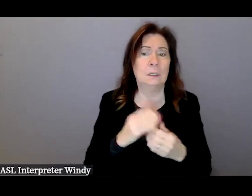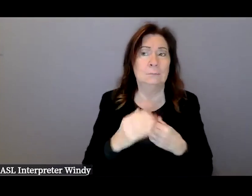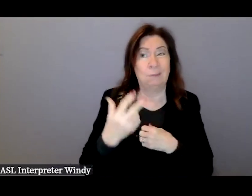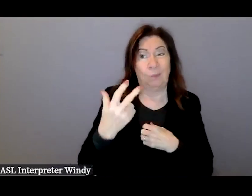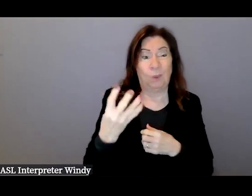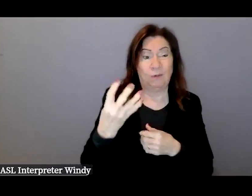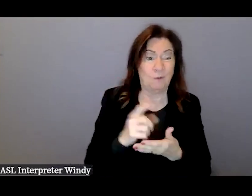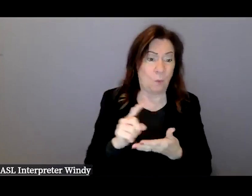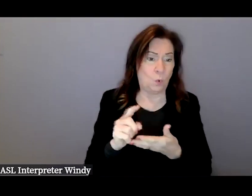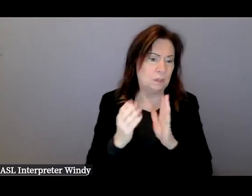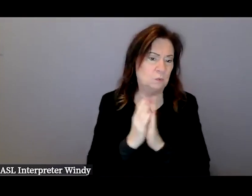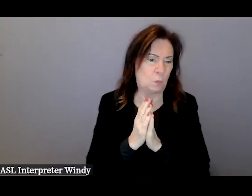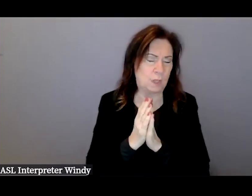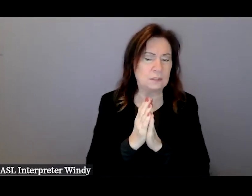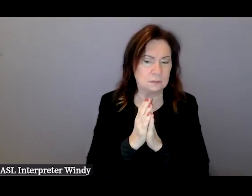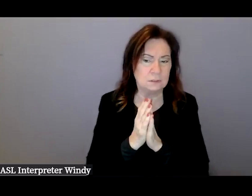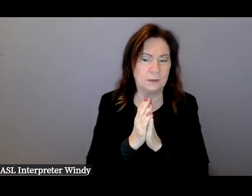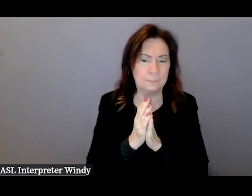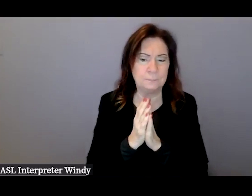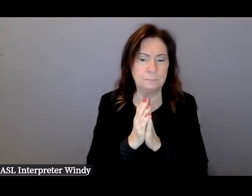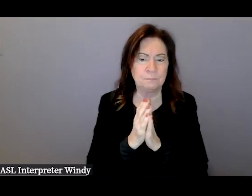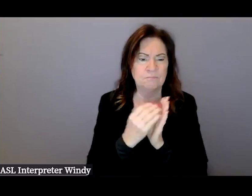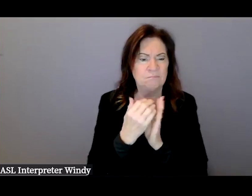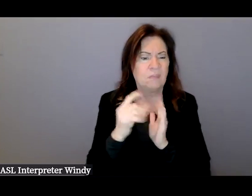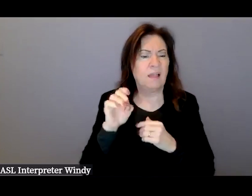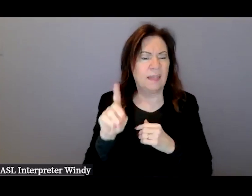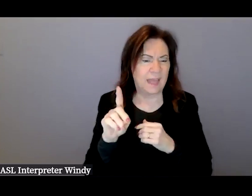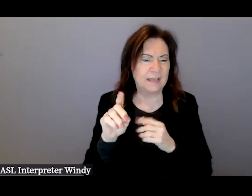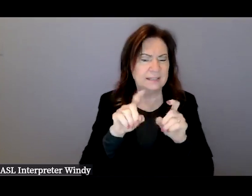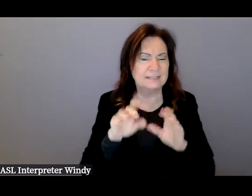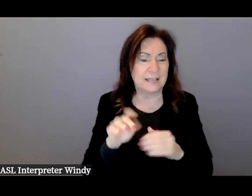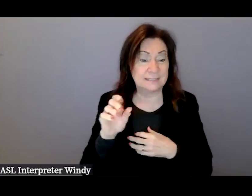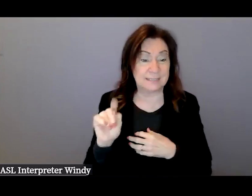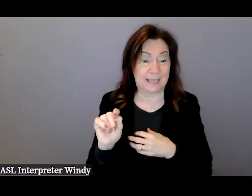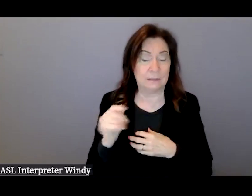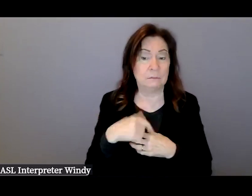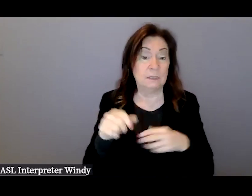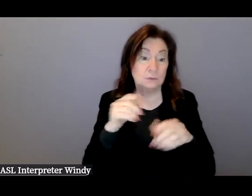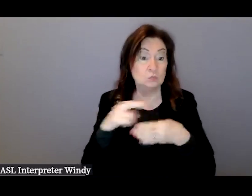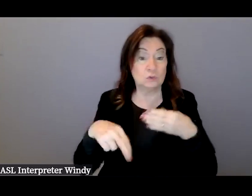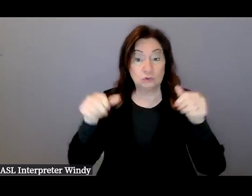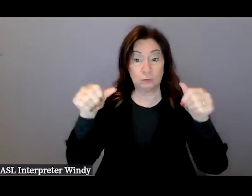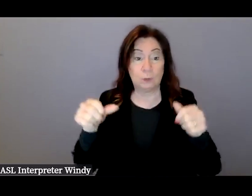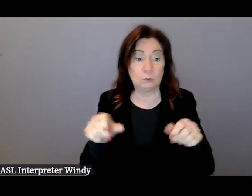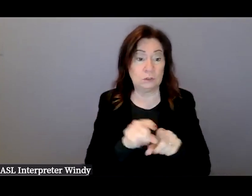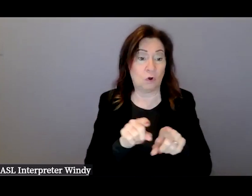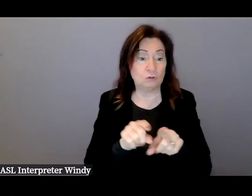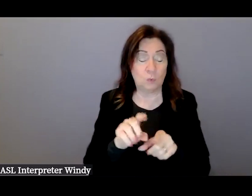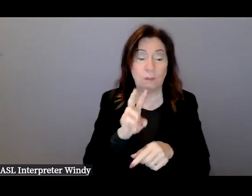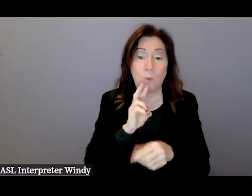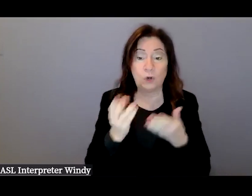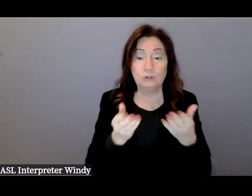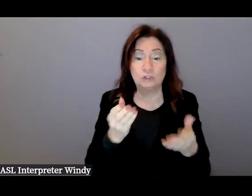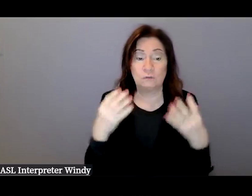have requested a lead testing kit. So, and these results are posted on our water services